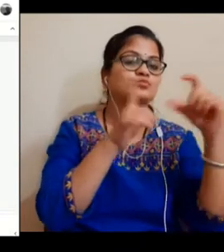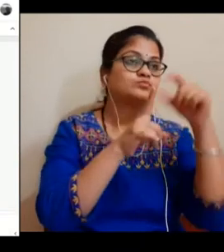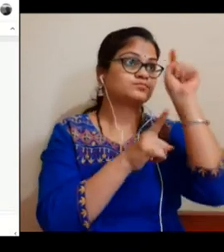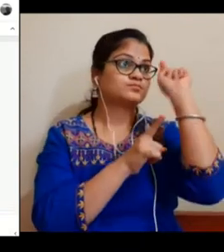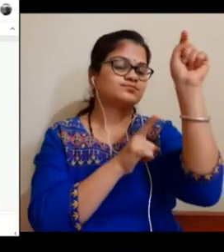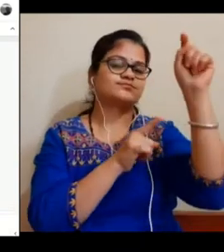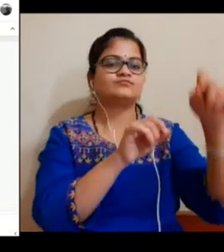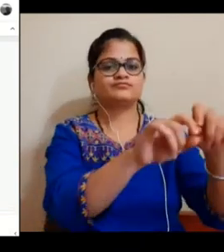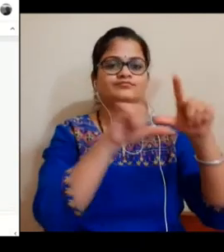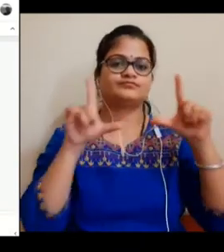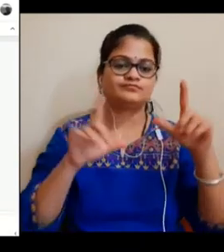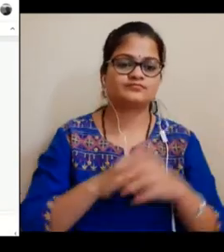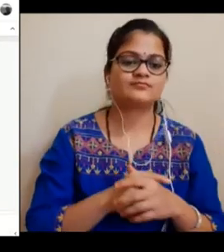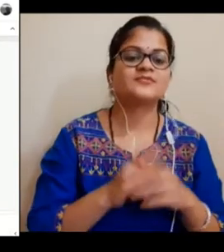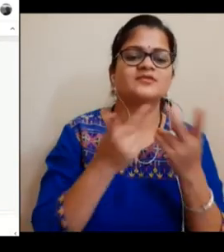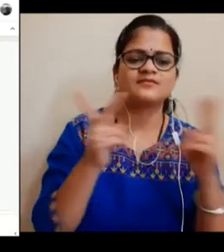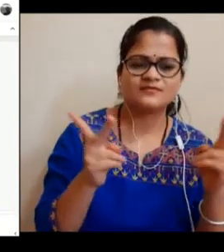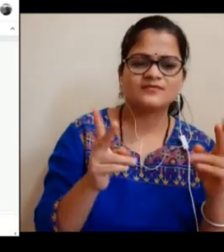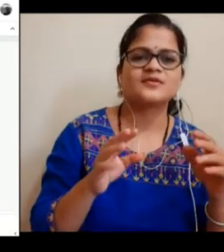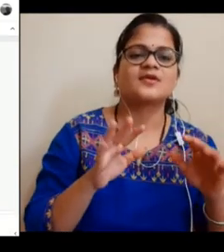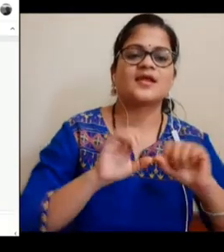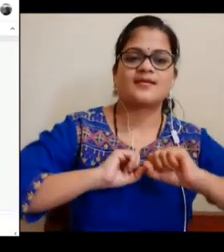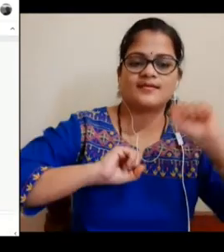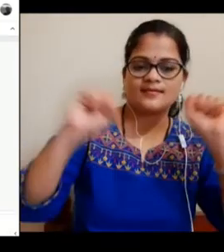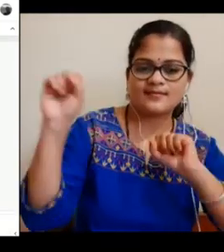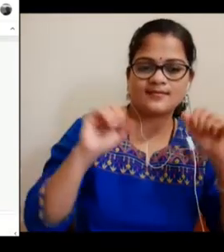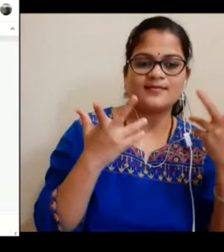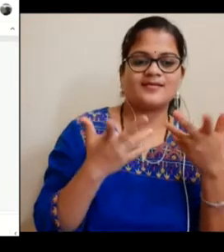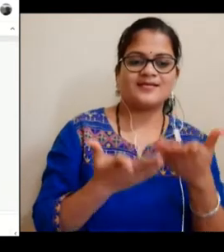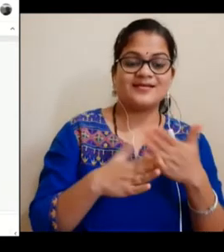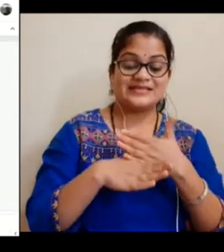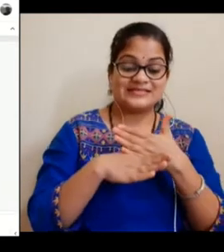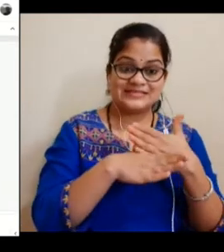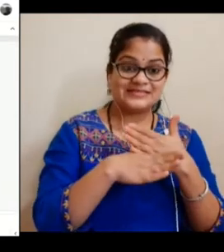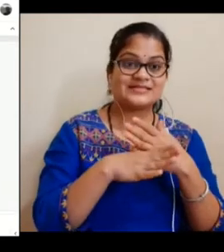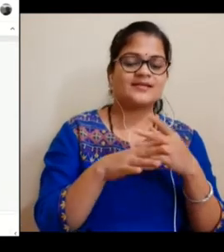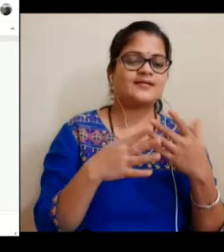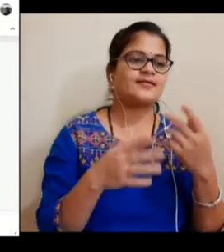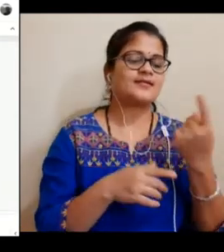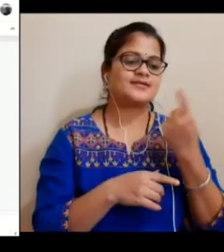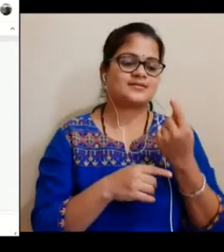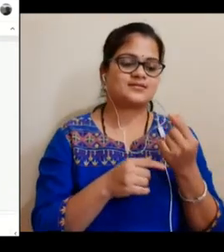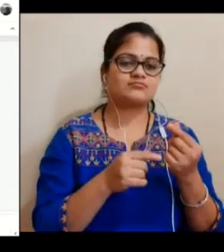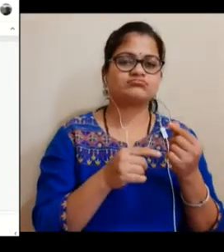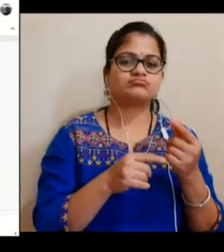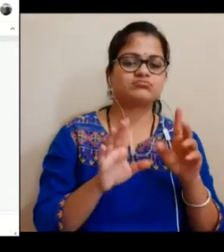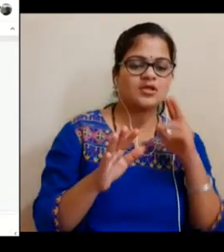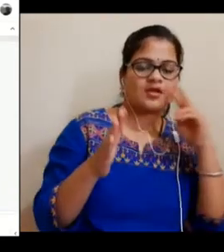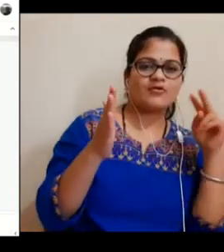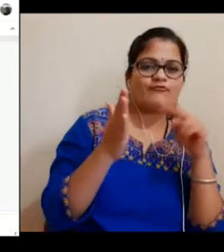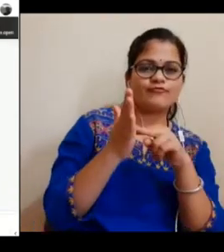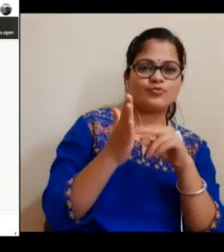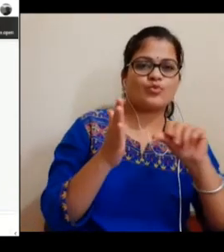So this activity can be another file, and you can share the file with view permission only. You know how